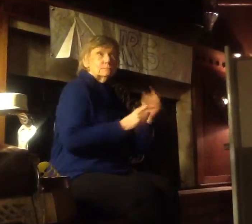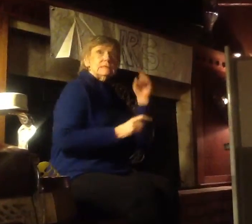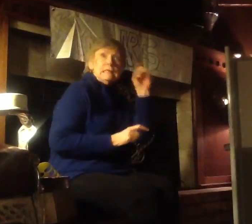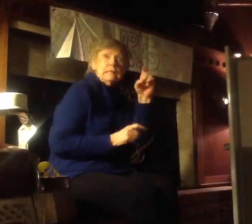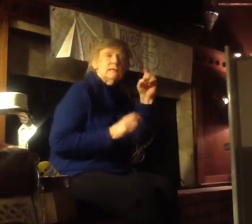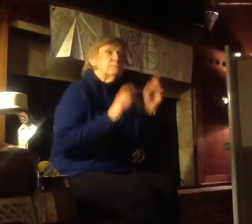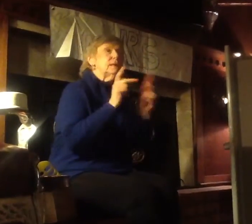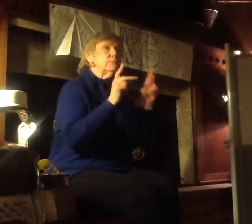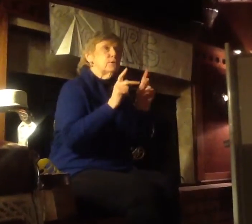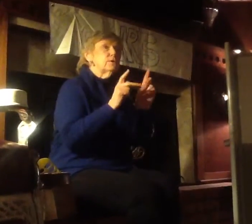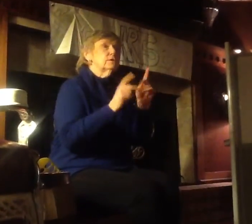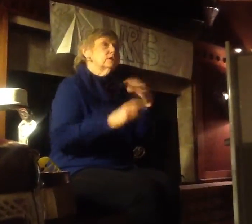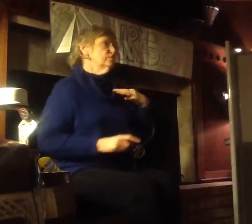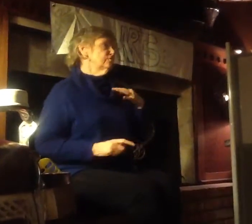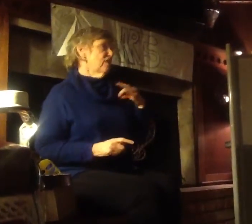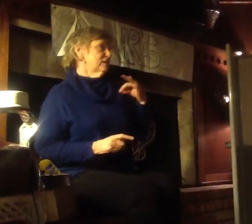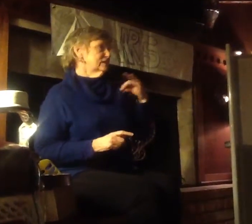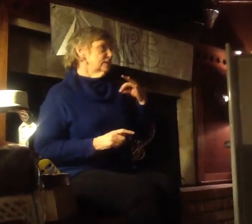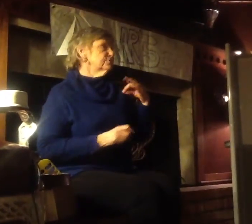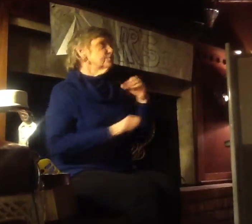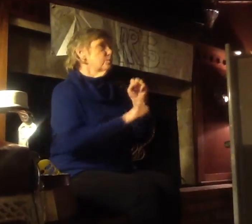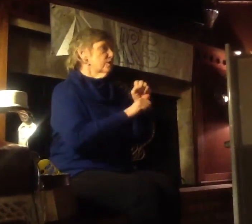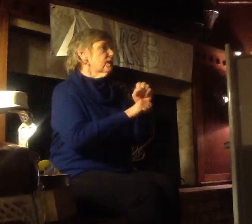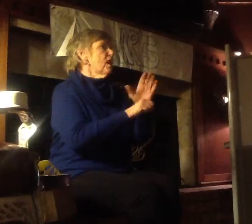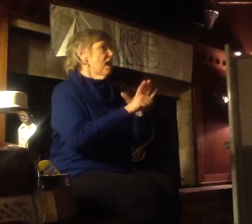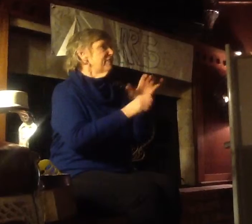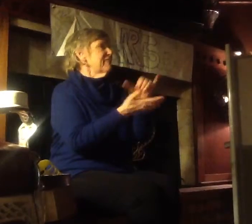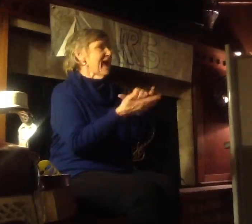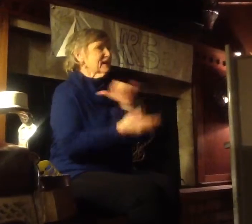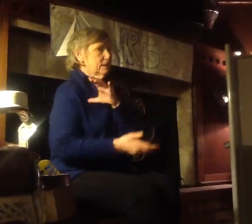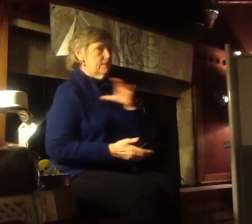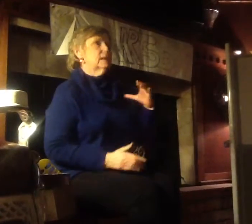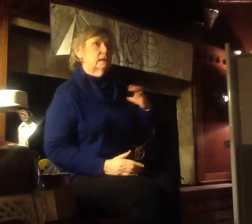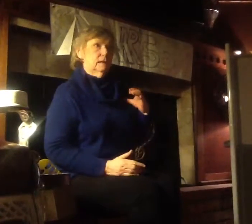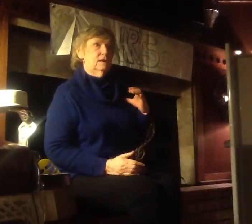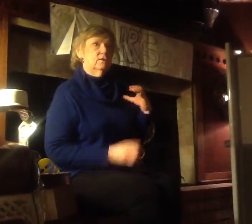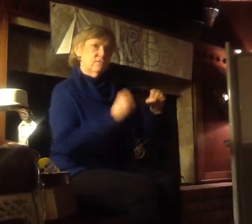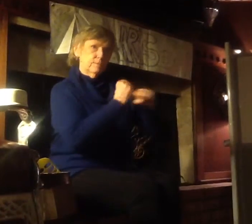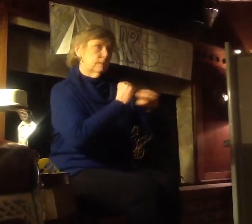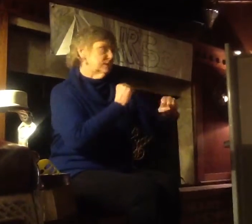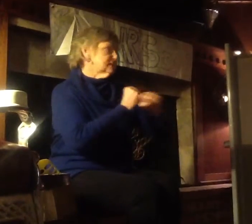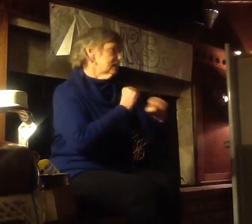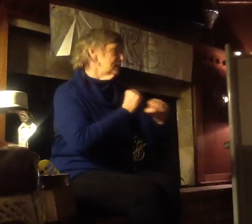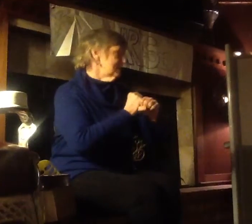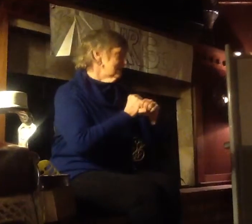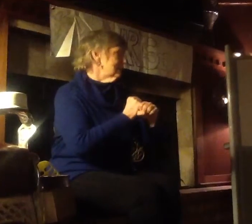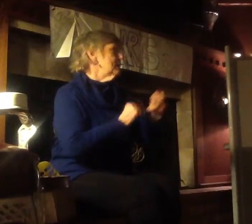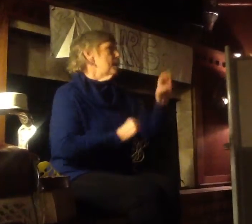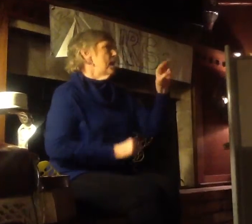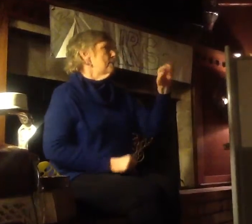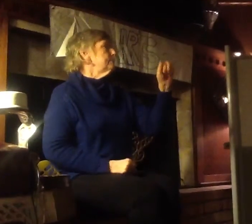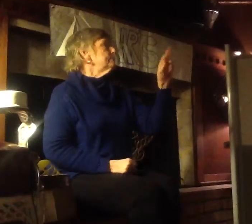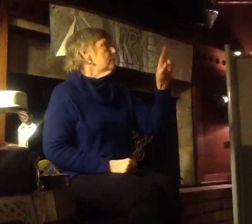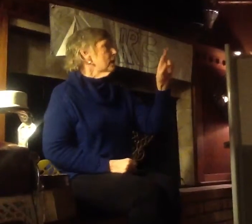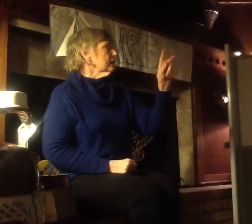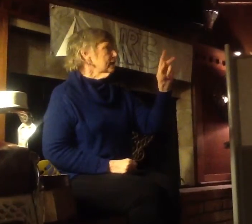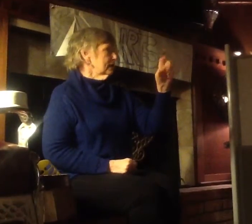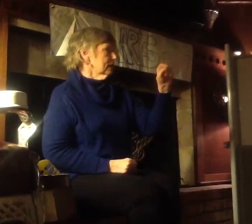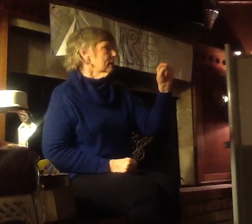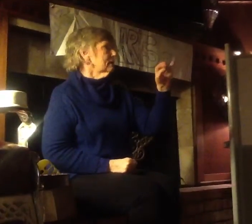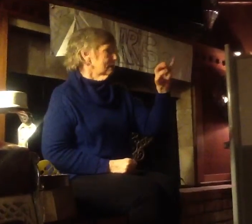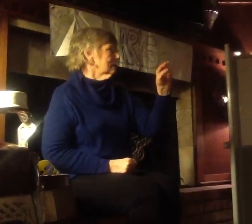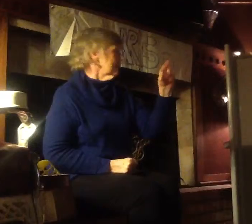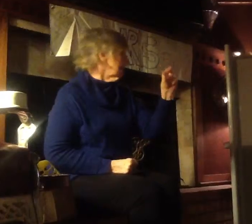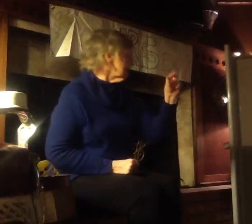So need people to volunteer to work on that committee for publicity,